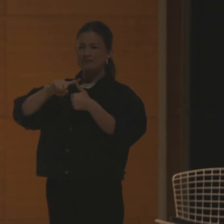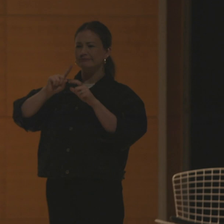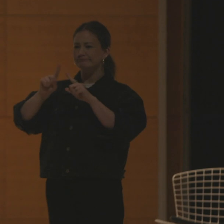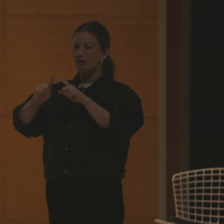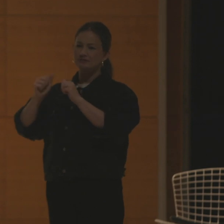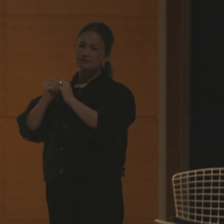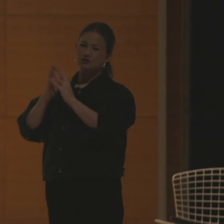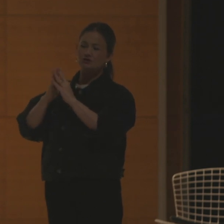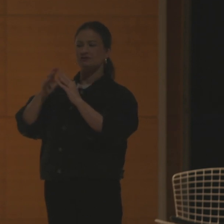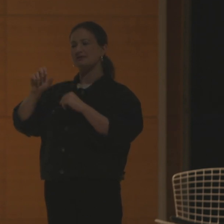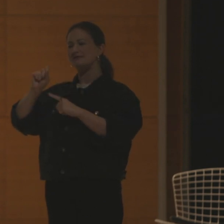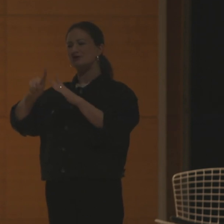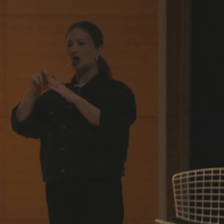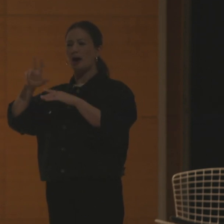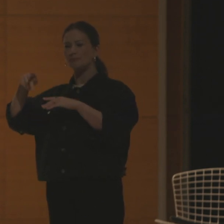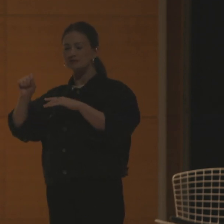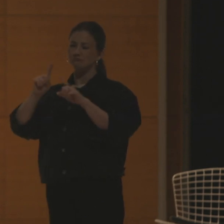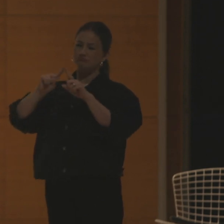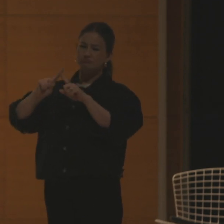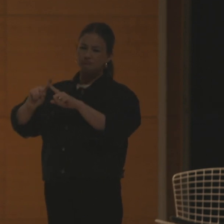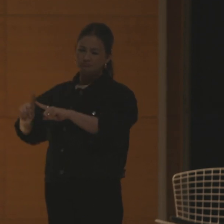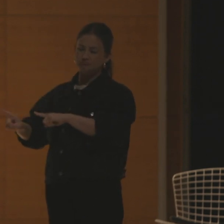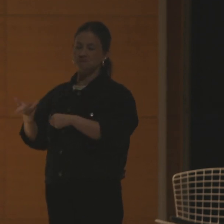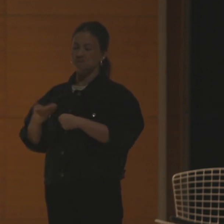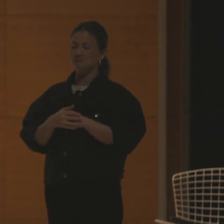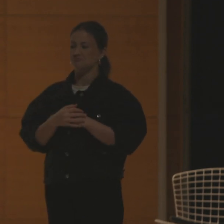sense of possibility and the precarity and the striving that underpins it all.